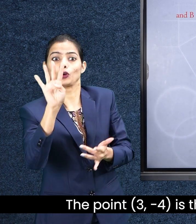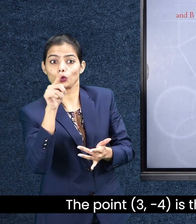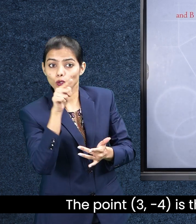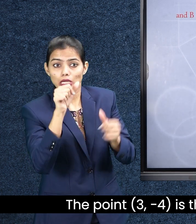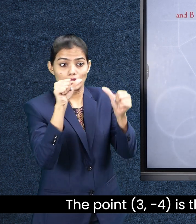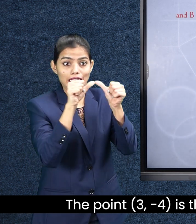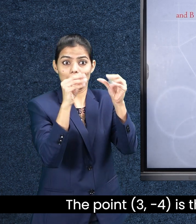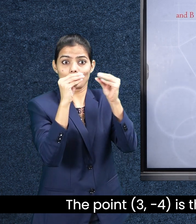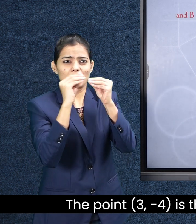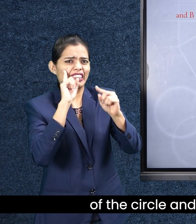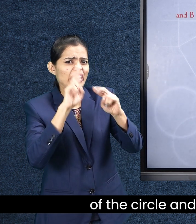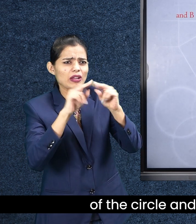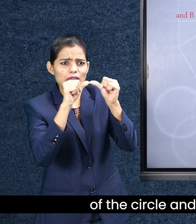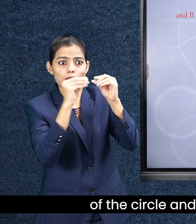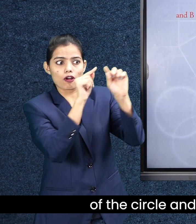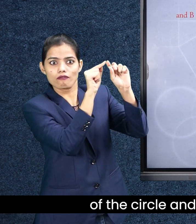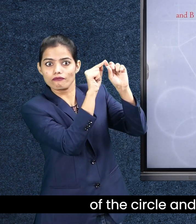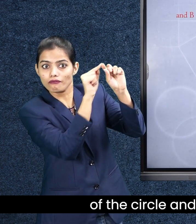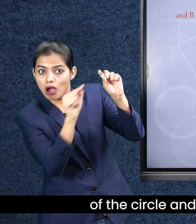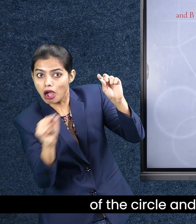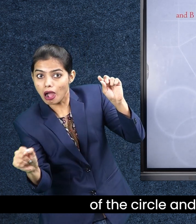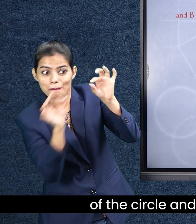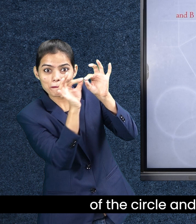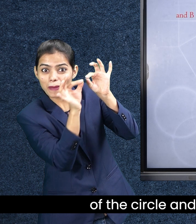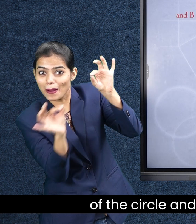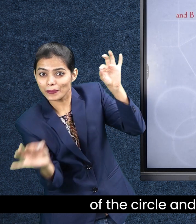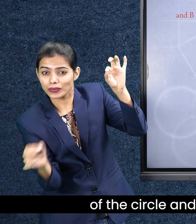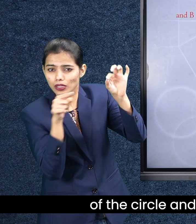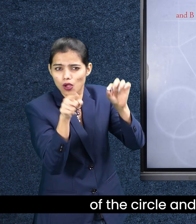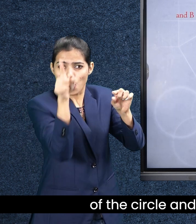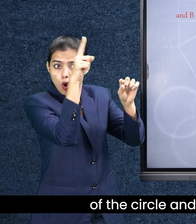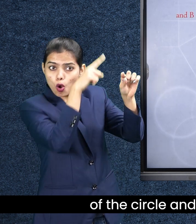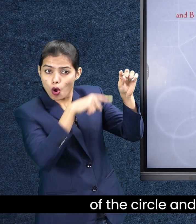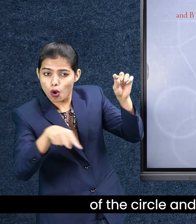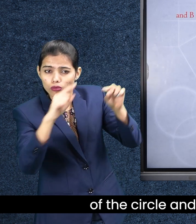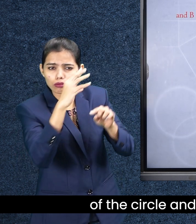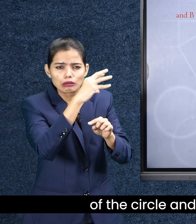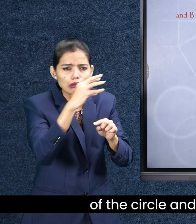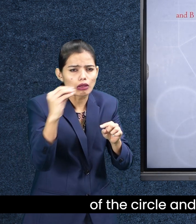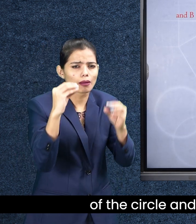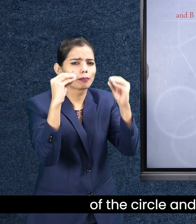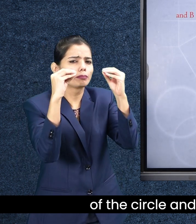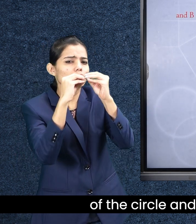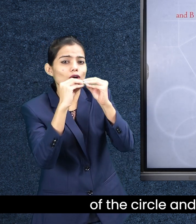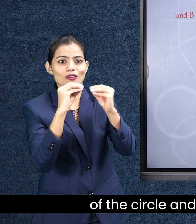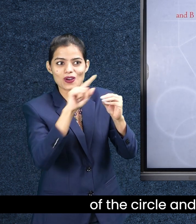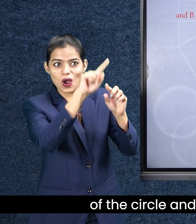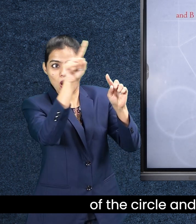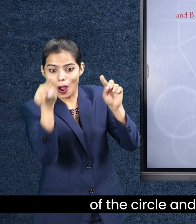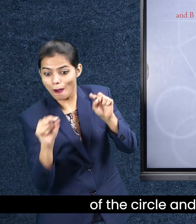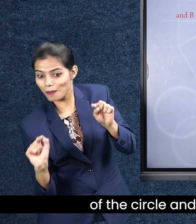is the diameter of the circle and B is 5, minus 6, find the coordinates of A.